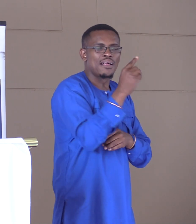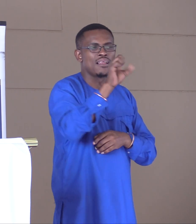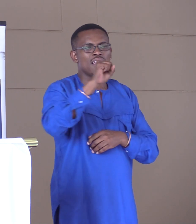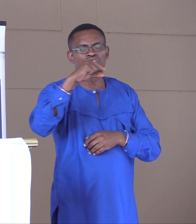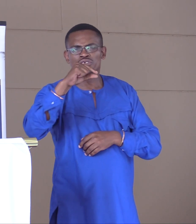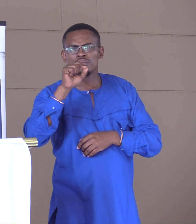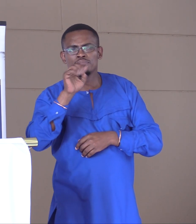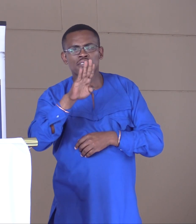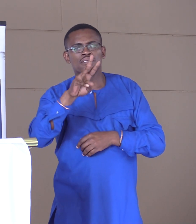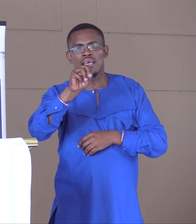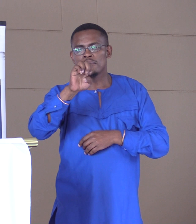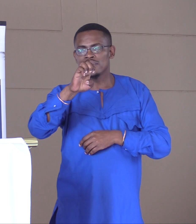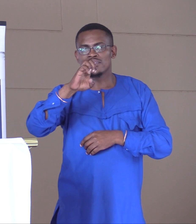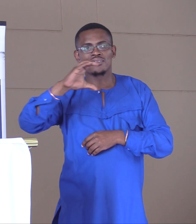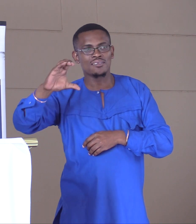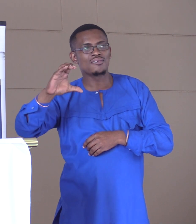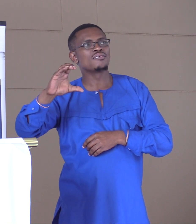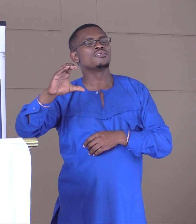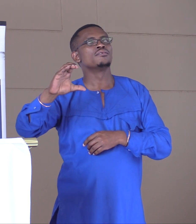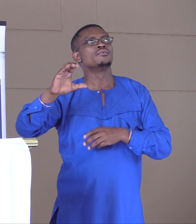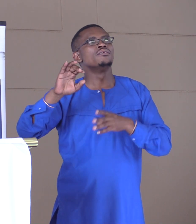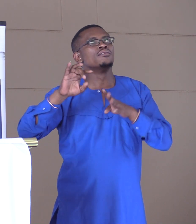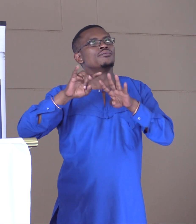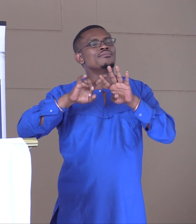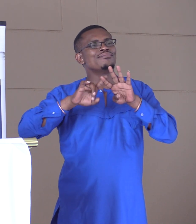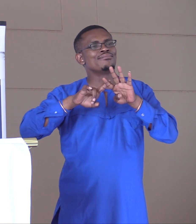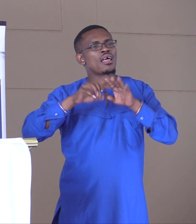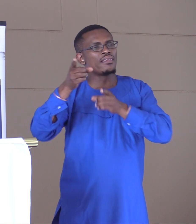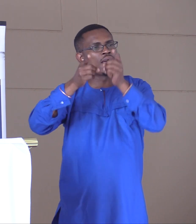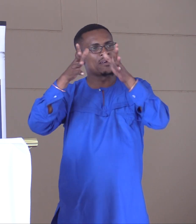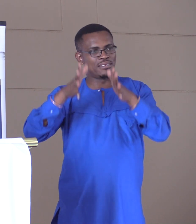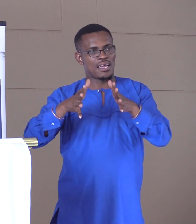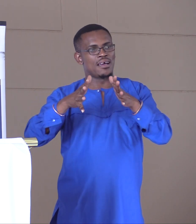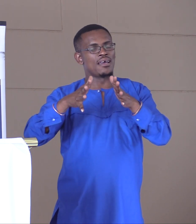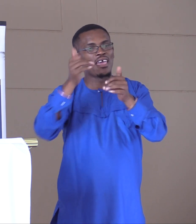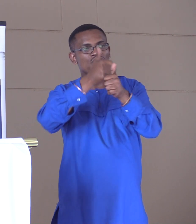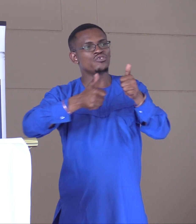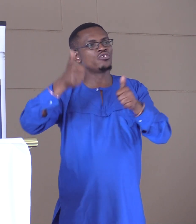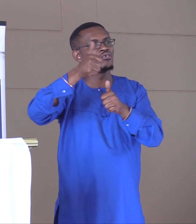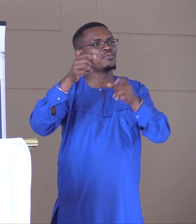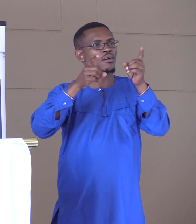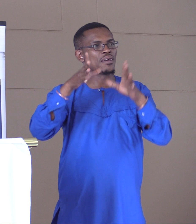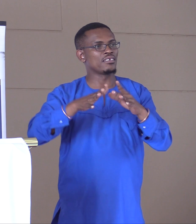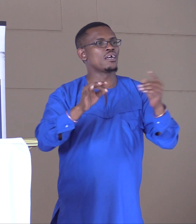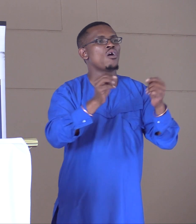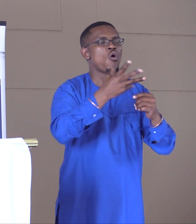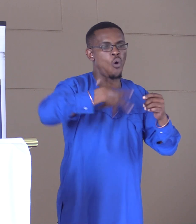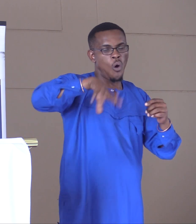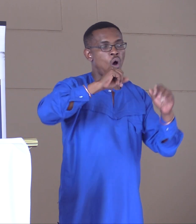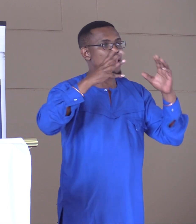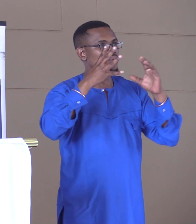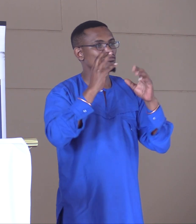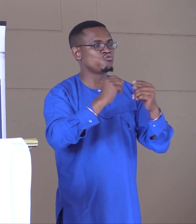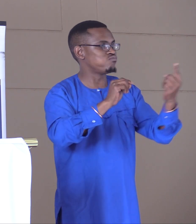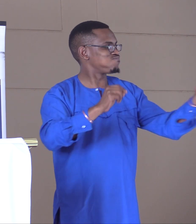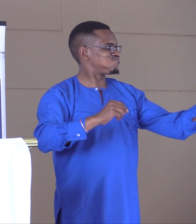SGB, MEC, and directors and chief directors to come on stage for a photo